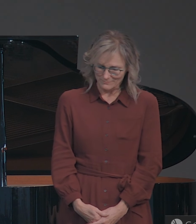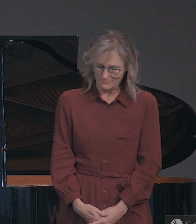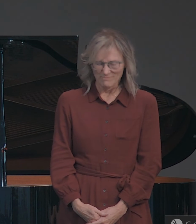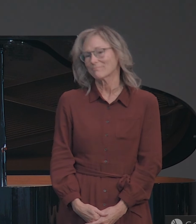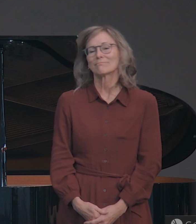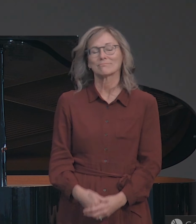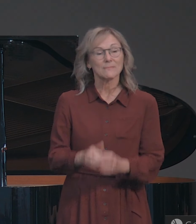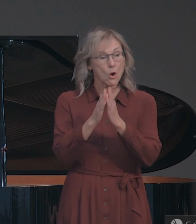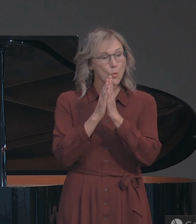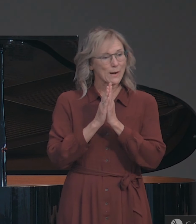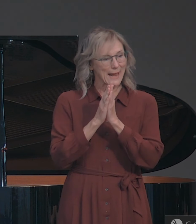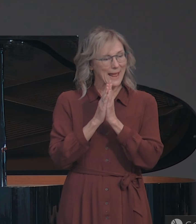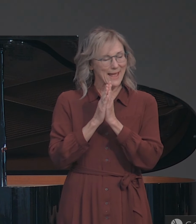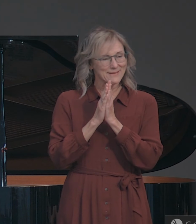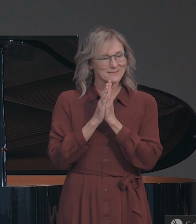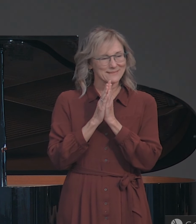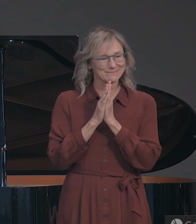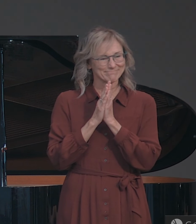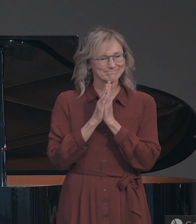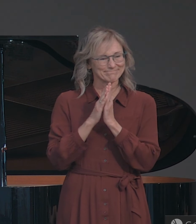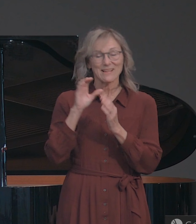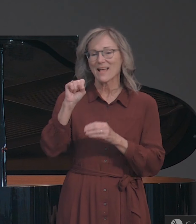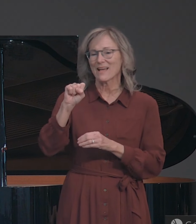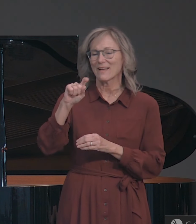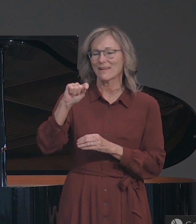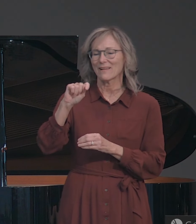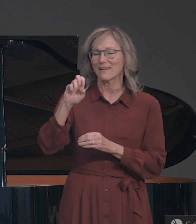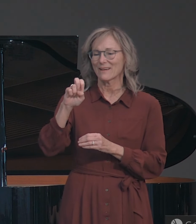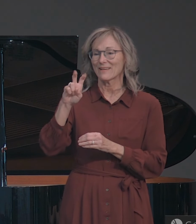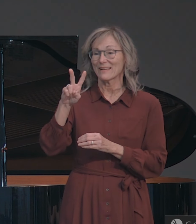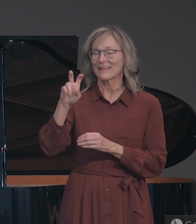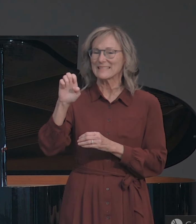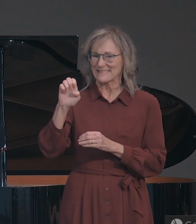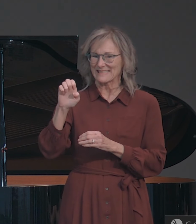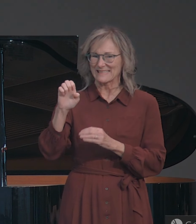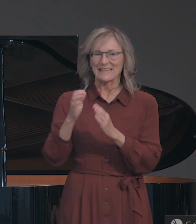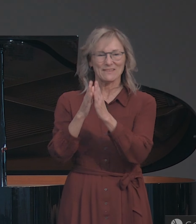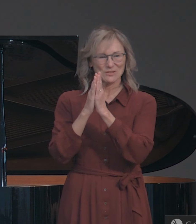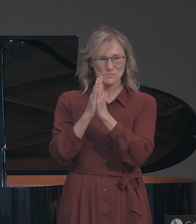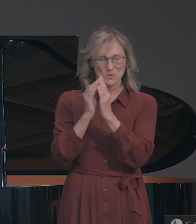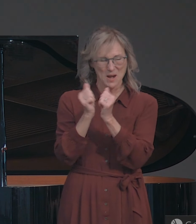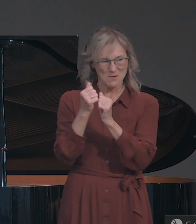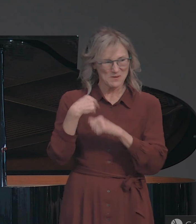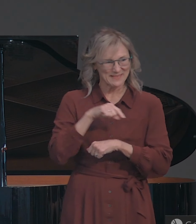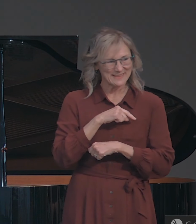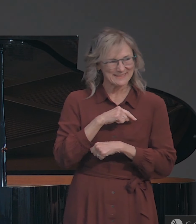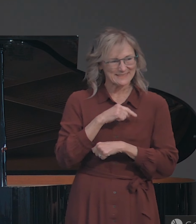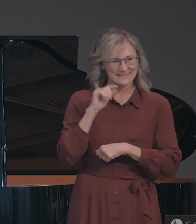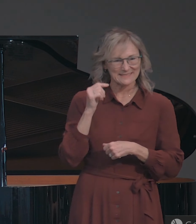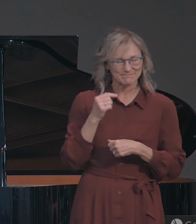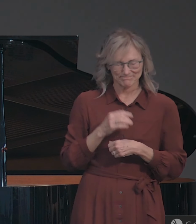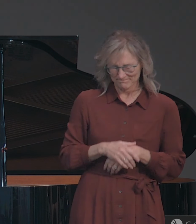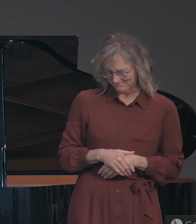And I'd like to ask one of our deacons, Steve Johnson, to please come pray before we eat the bread together. All right. Would you